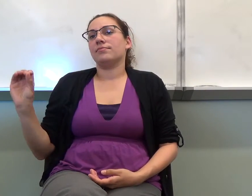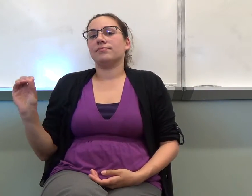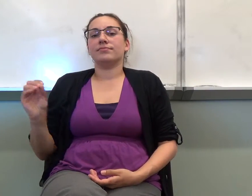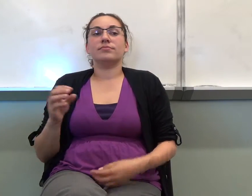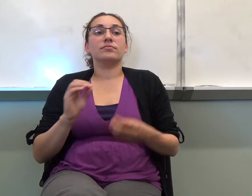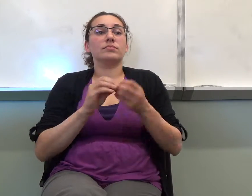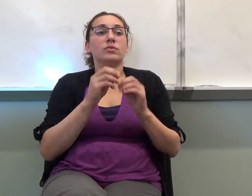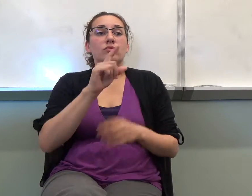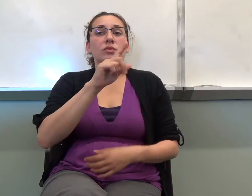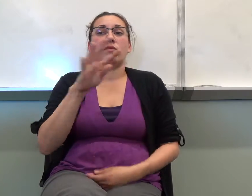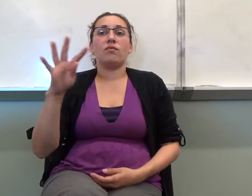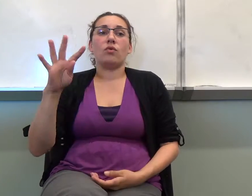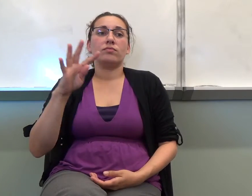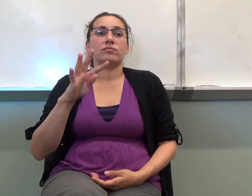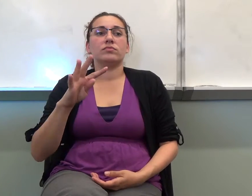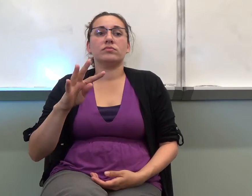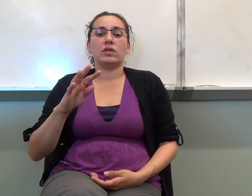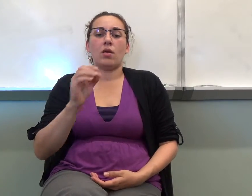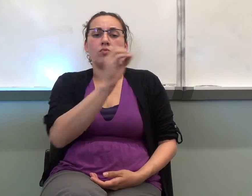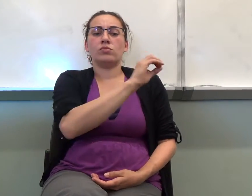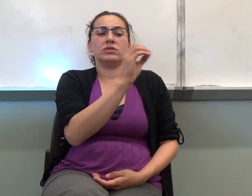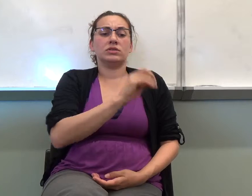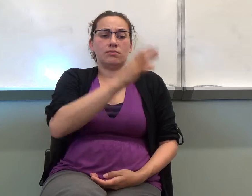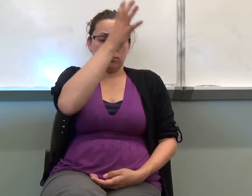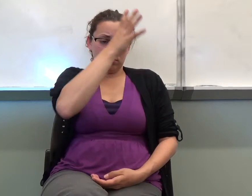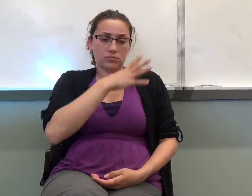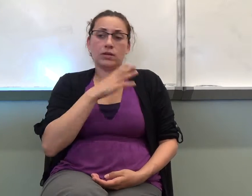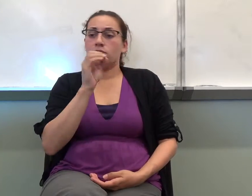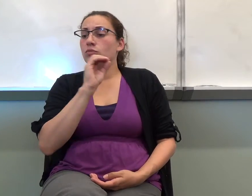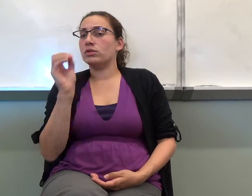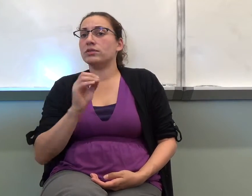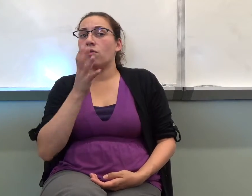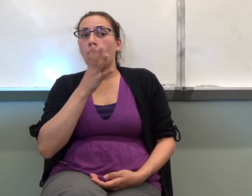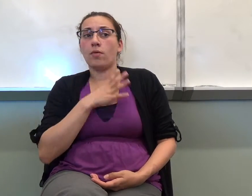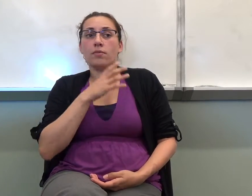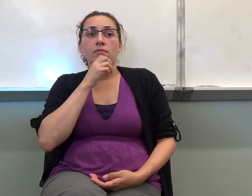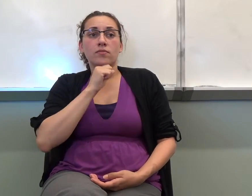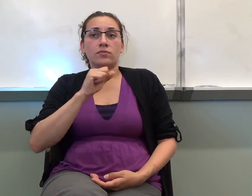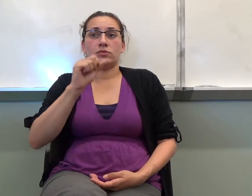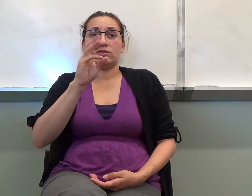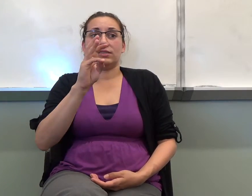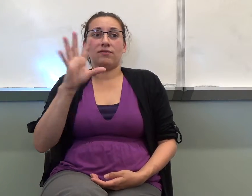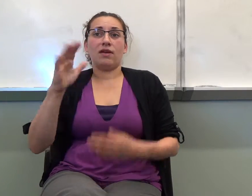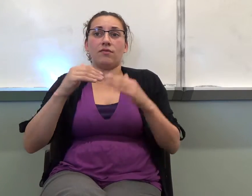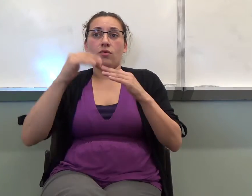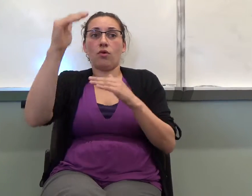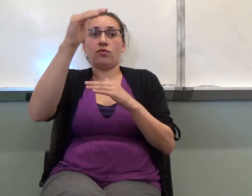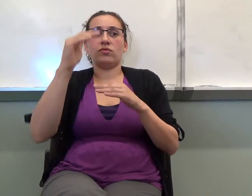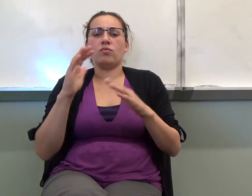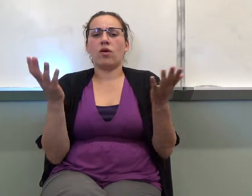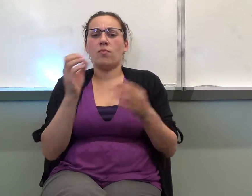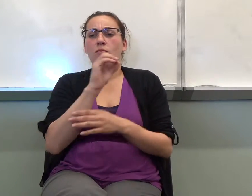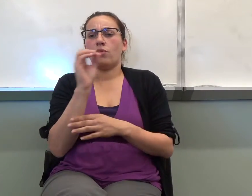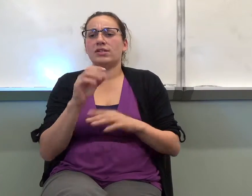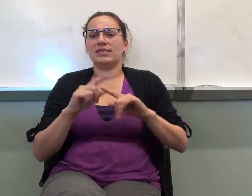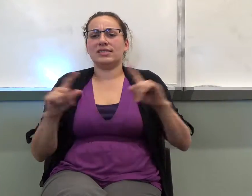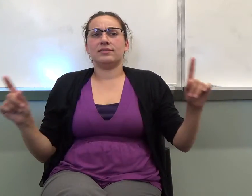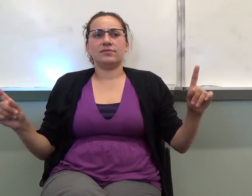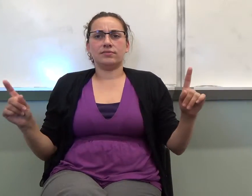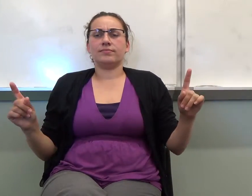was the difference in the percent of men and percent of women over 65 in the labor force in the year 2000? Now, this is just a matter of